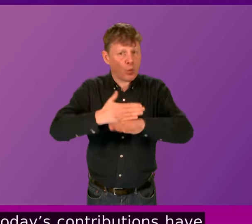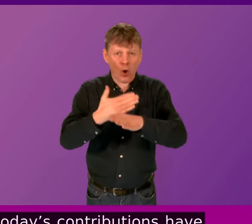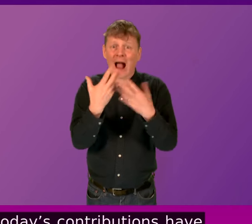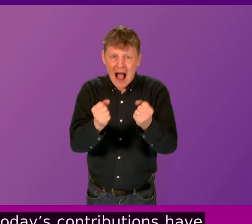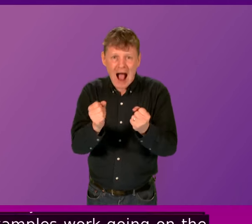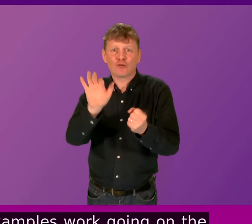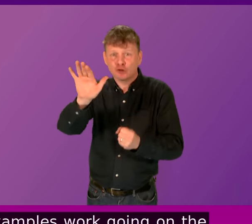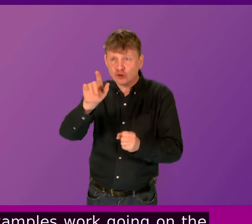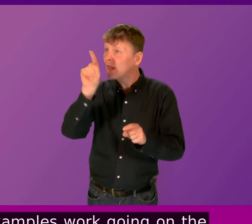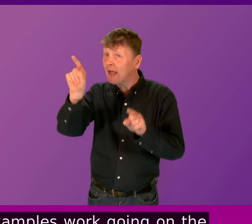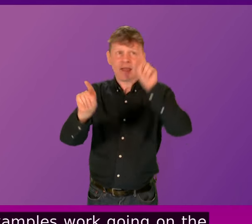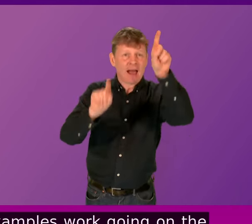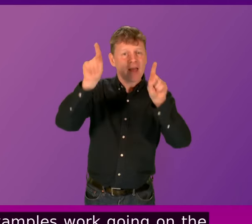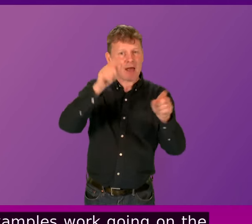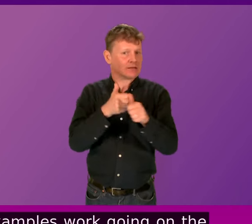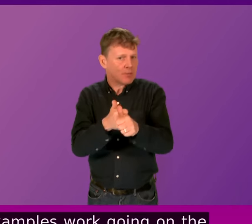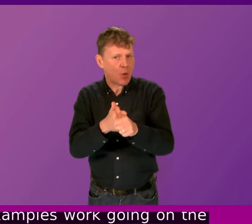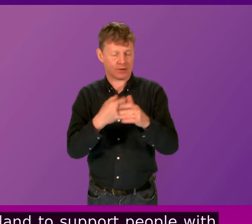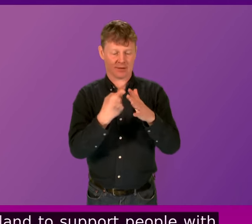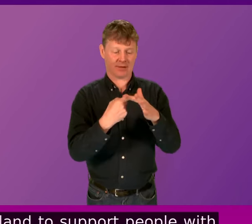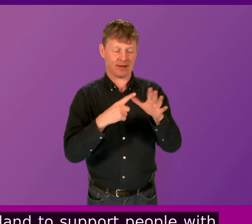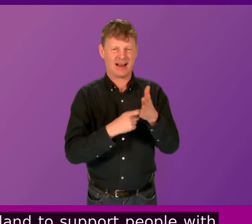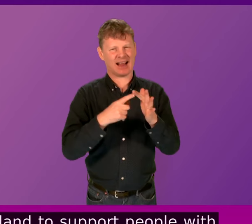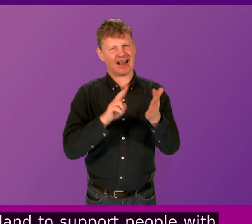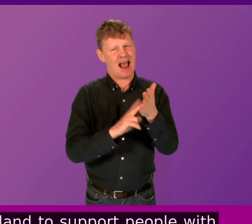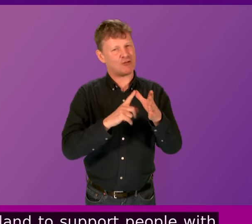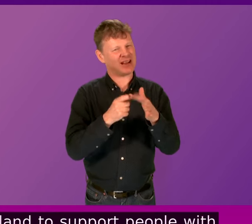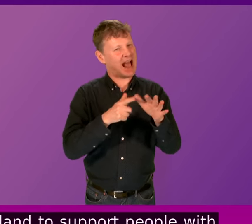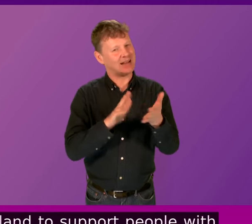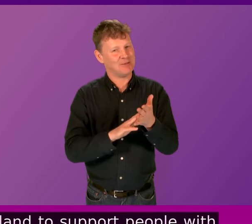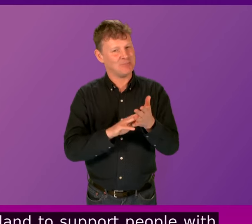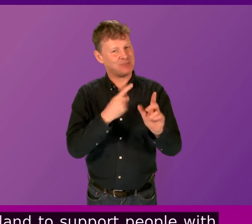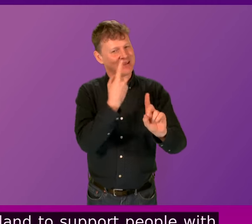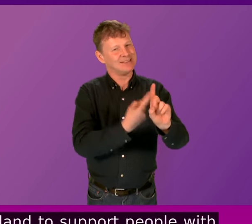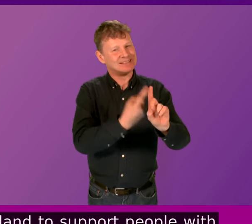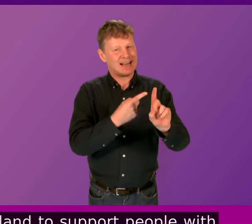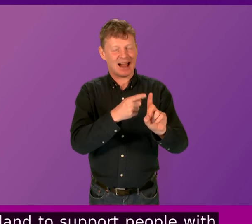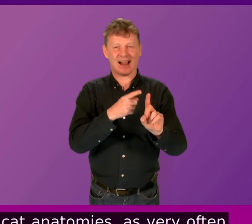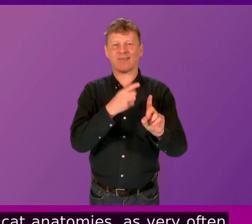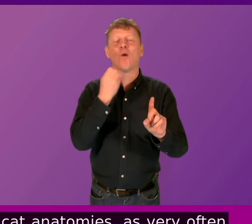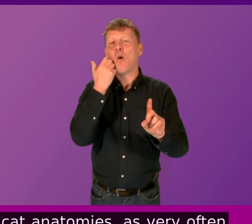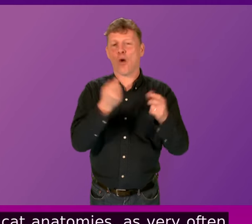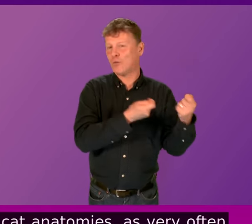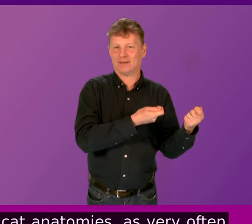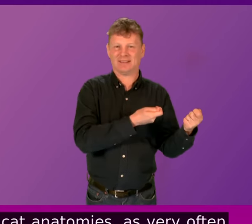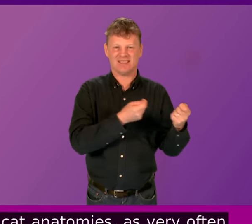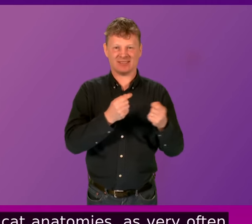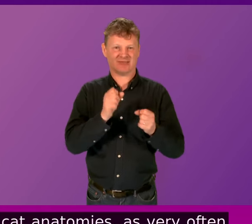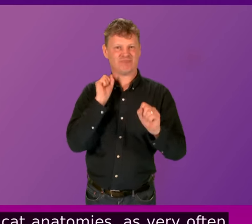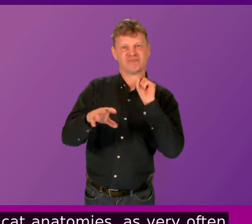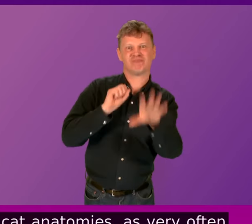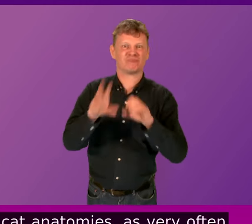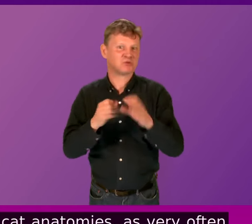with sensory loss. And I thought Karen Adam, as very often in these debates, brought absolutely to life